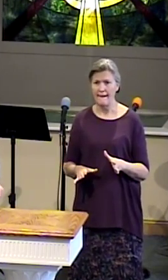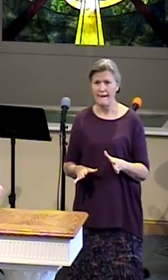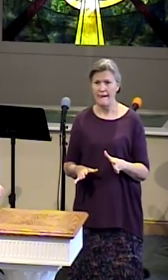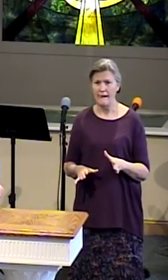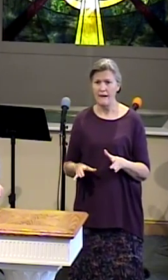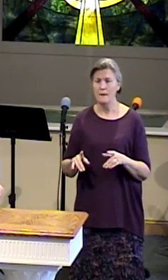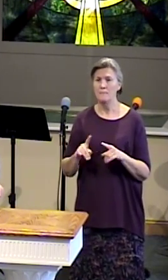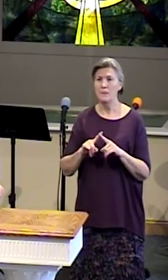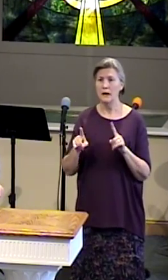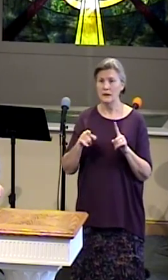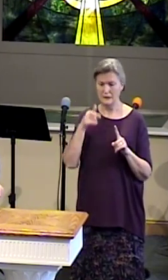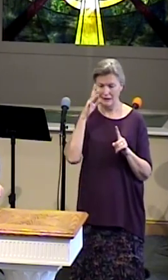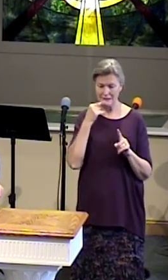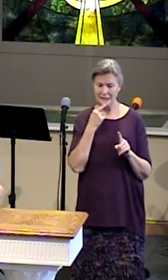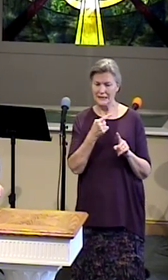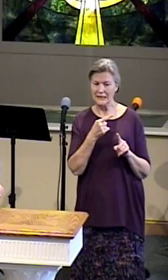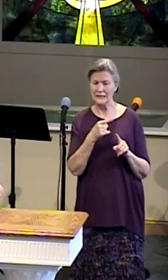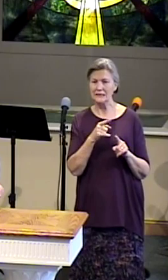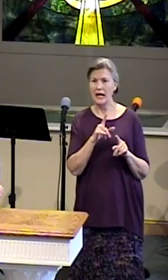me?